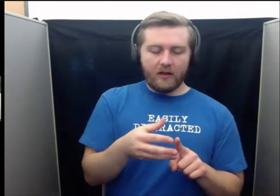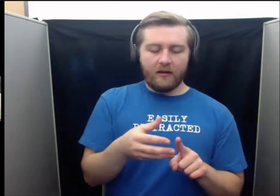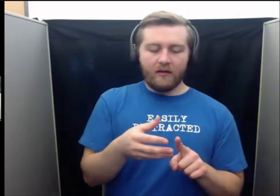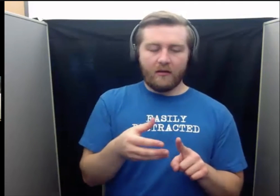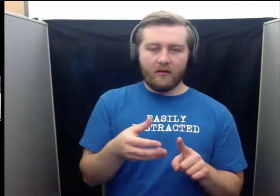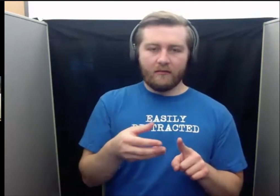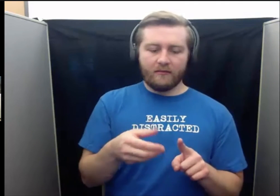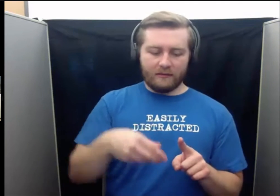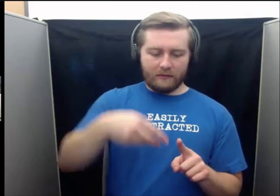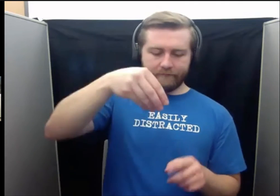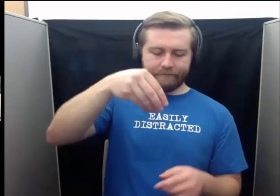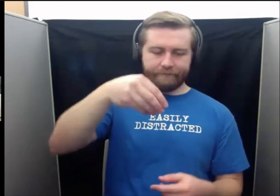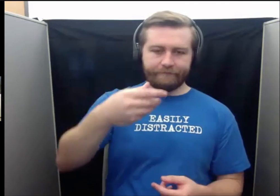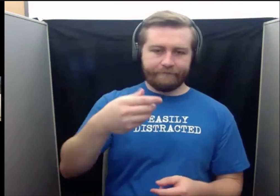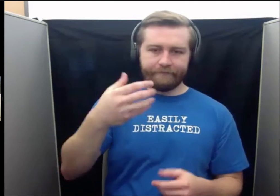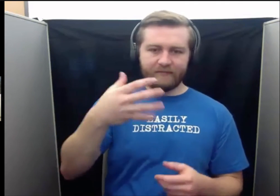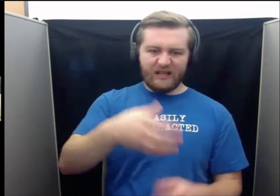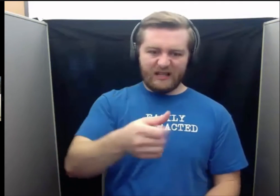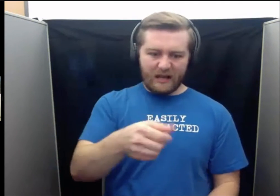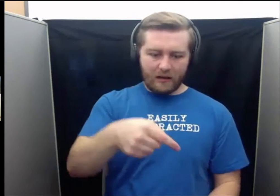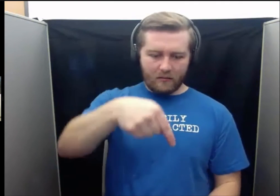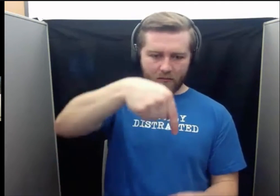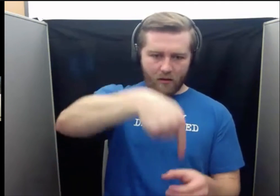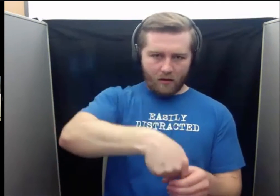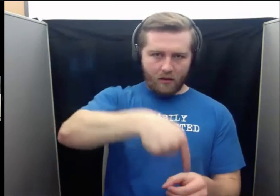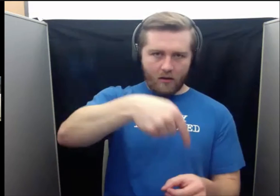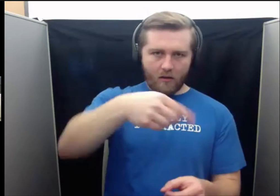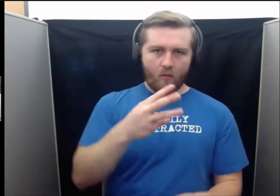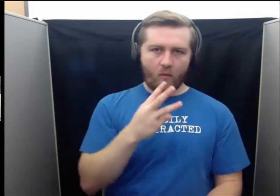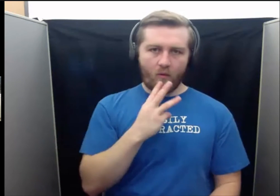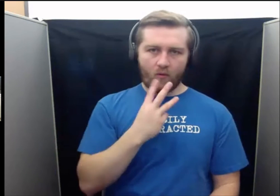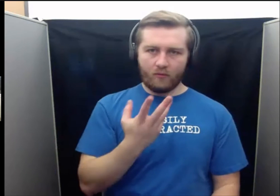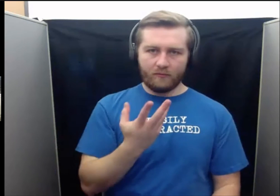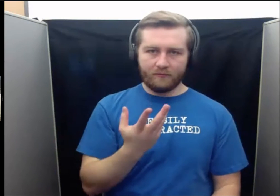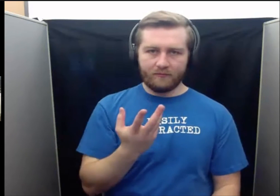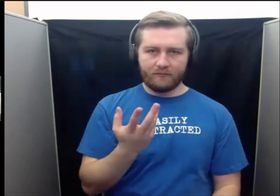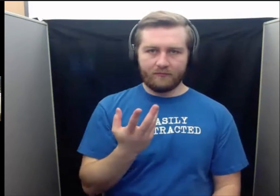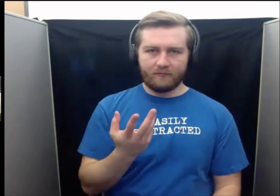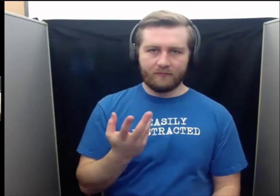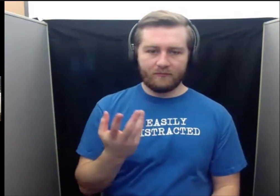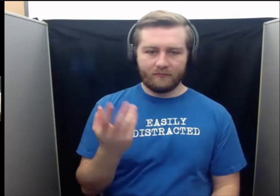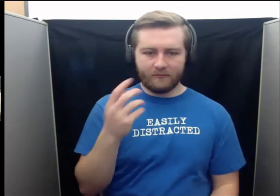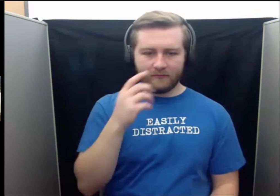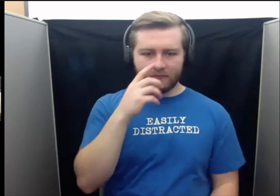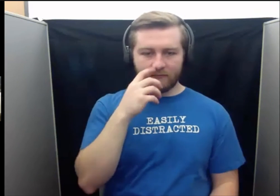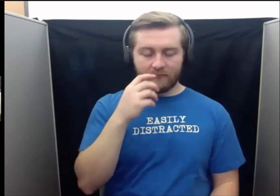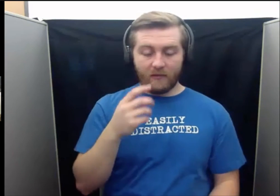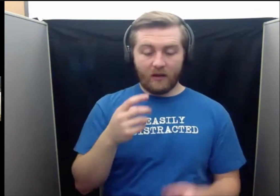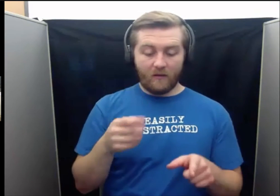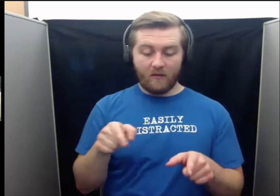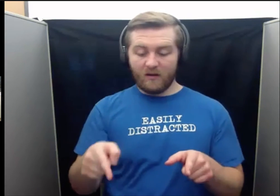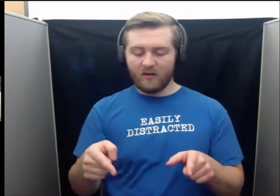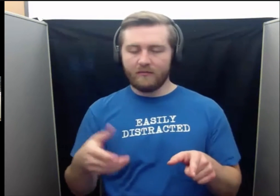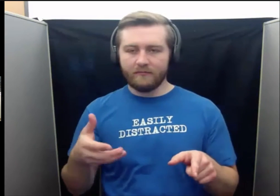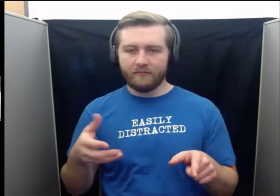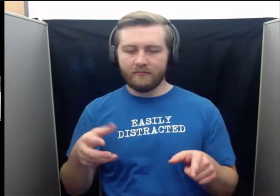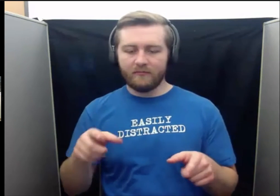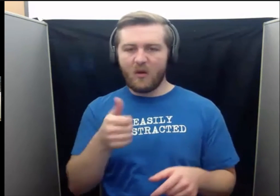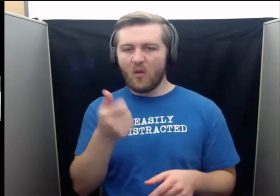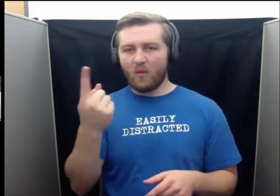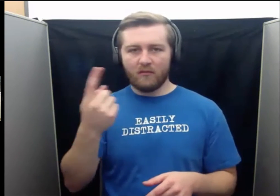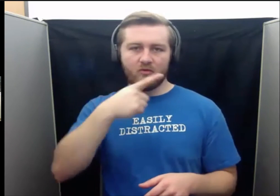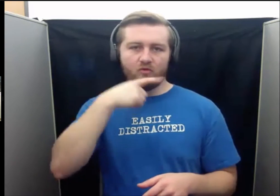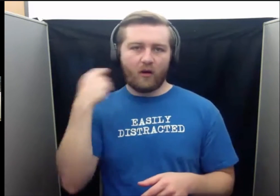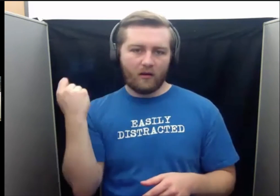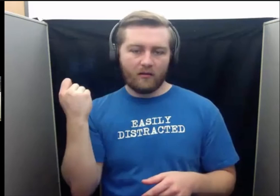This is the wet bulb. This is the dry bulb. This one stays dry. They read the two. They will come up with different temperature